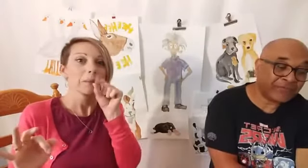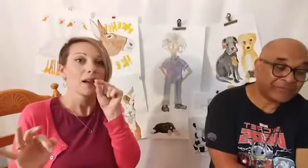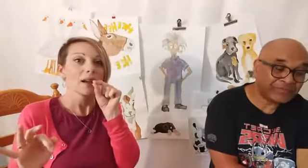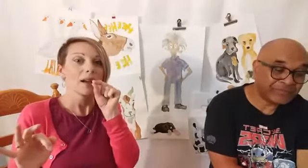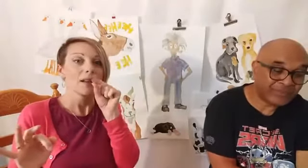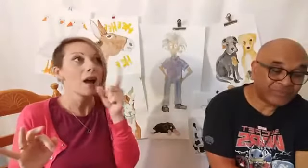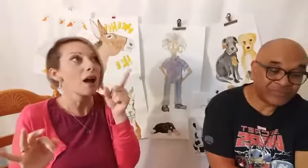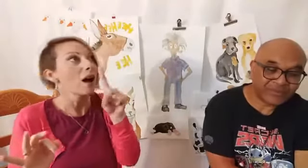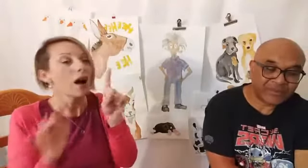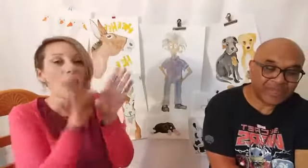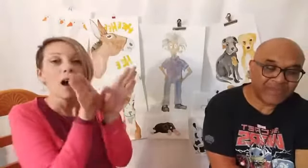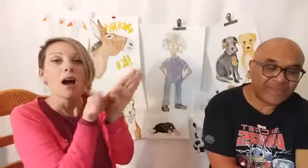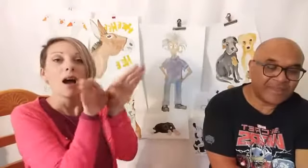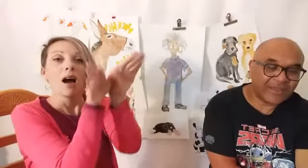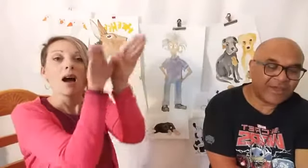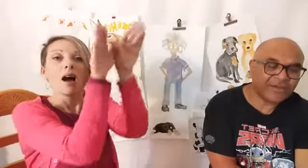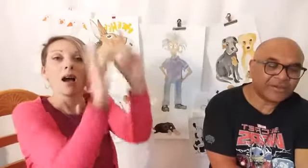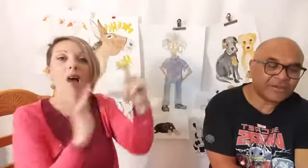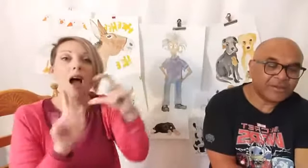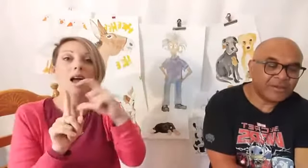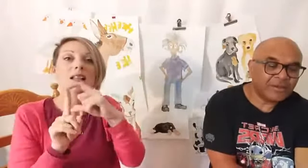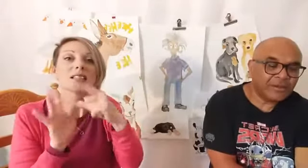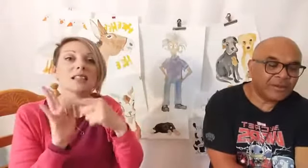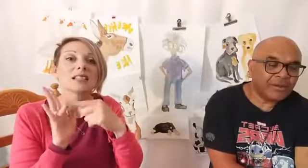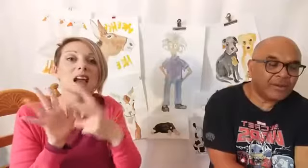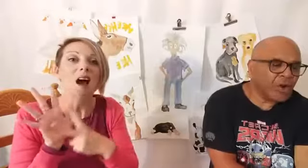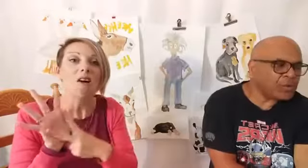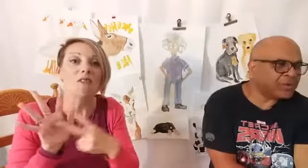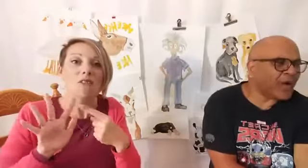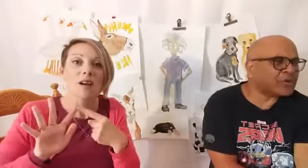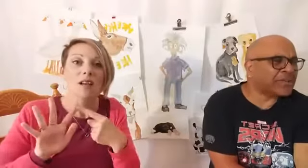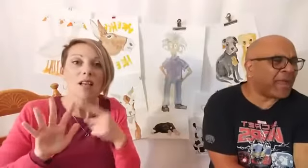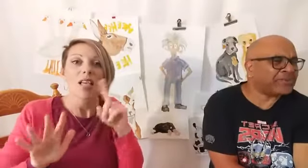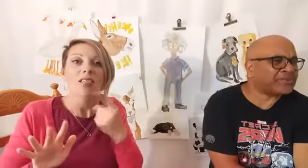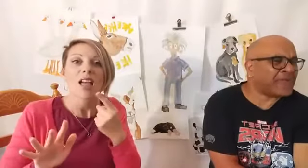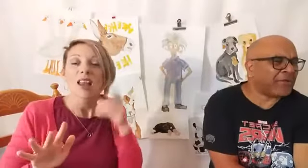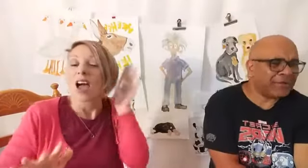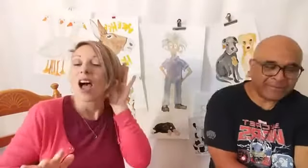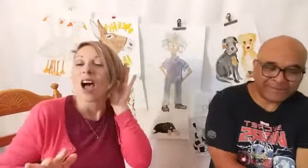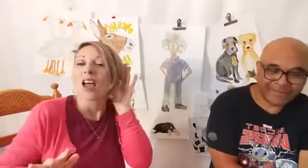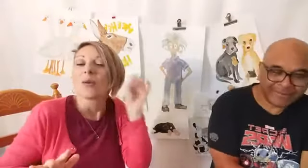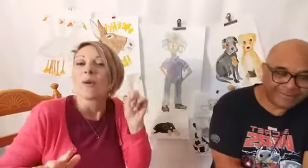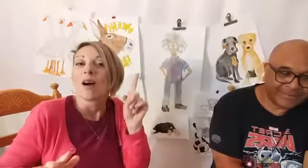dove, and then he heard, "Who's farty pants then?